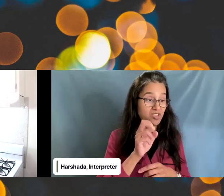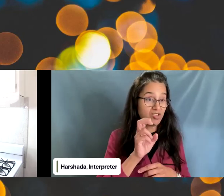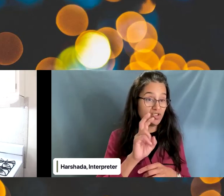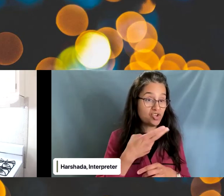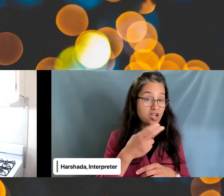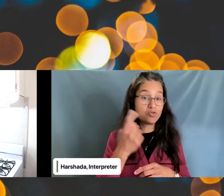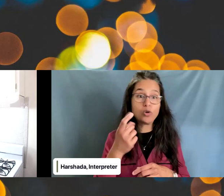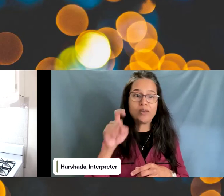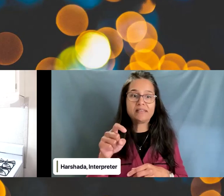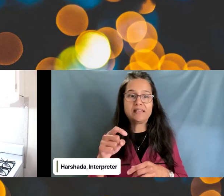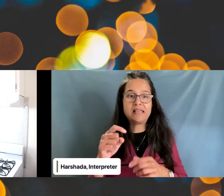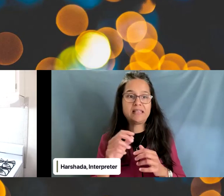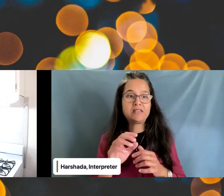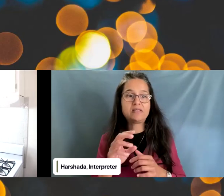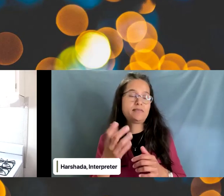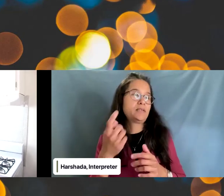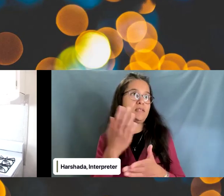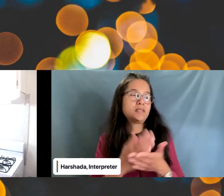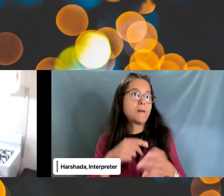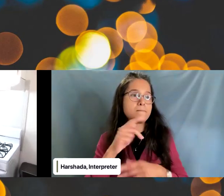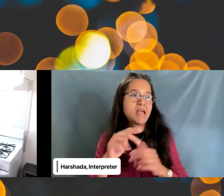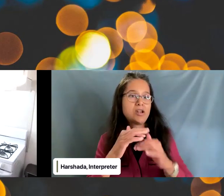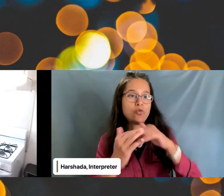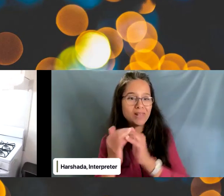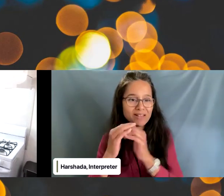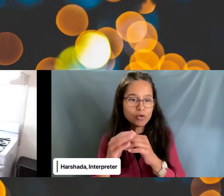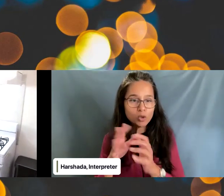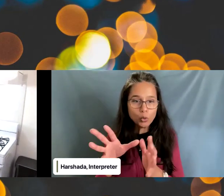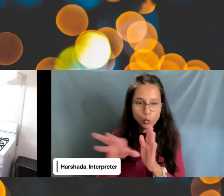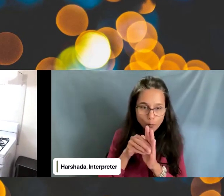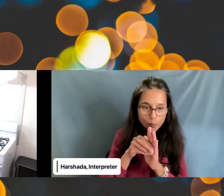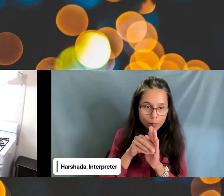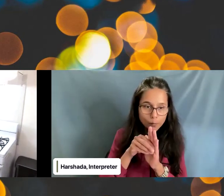absorb and take shape. So let me zoom in on this bit so you can see what I'm doing.